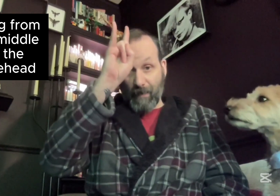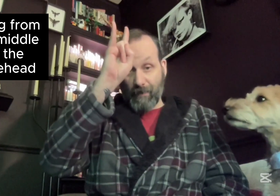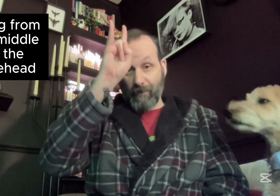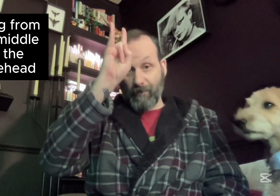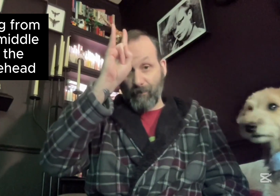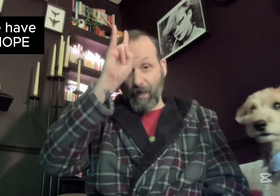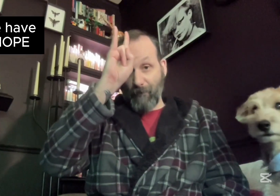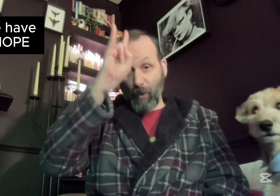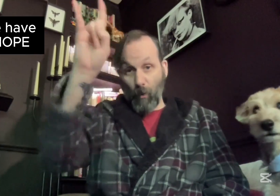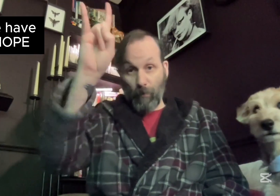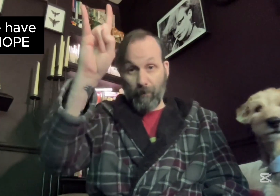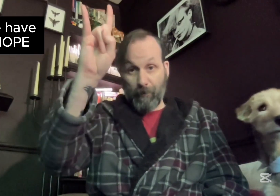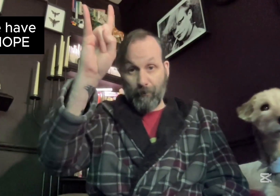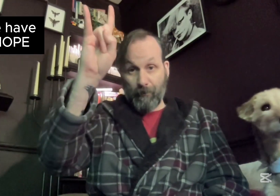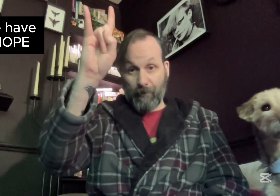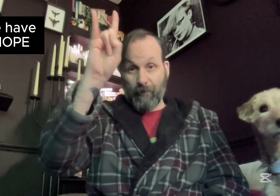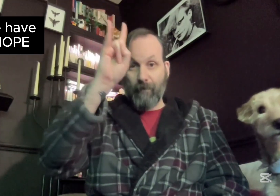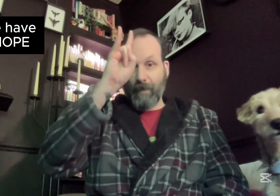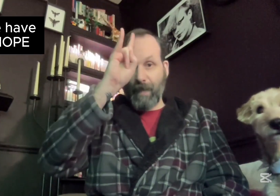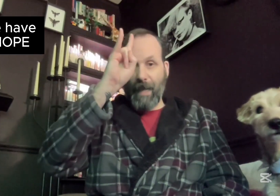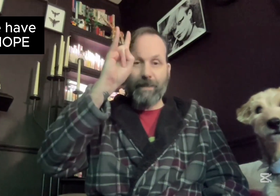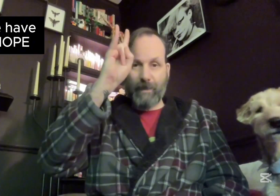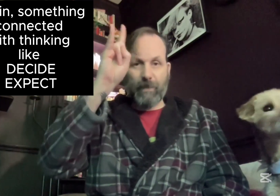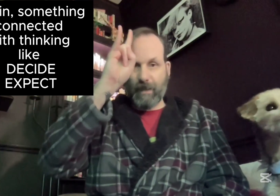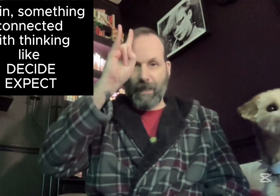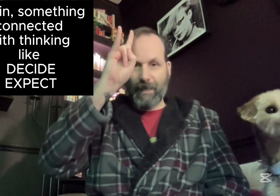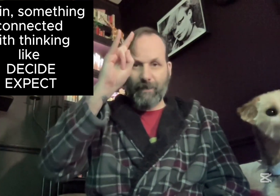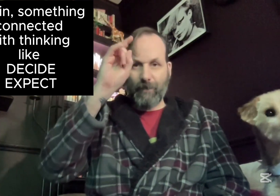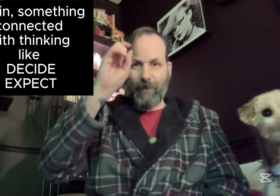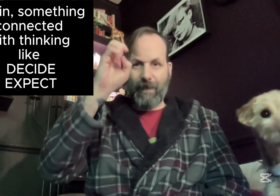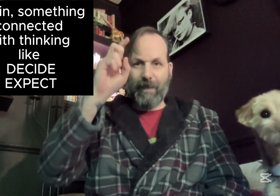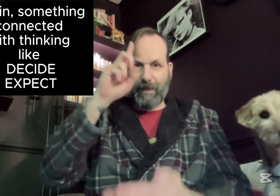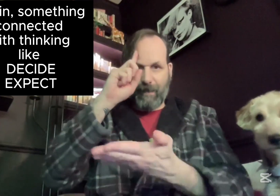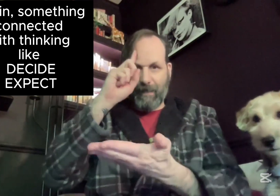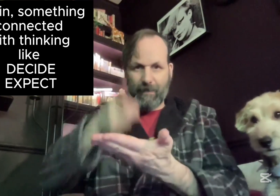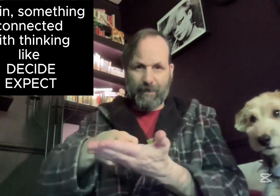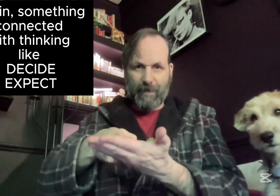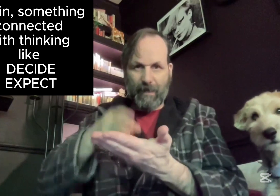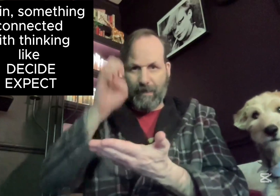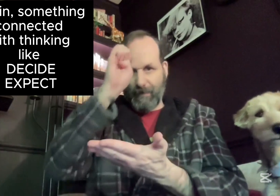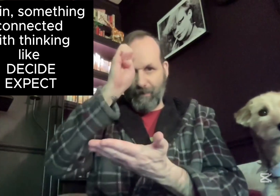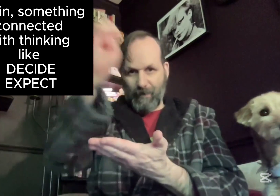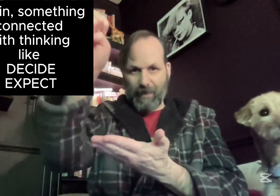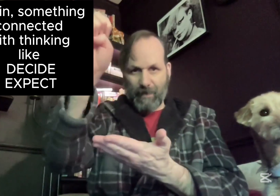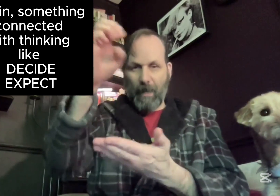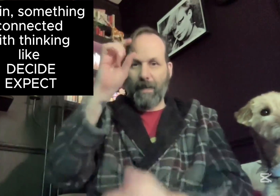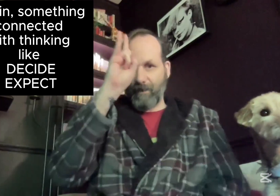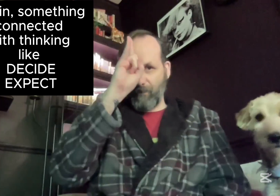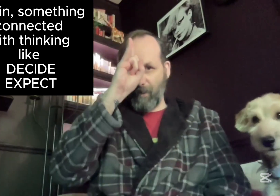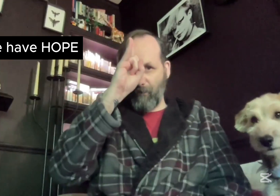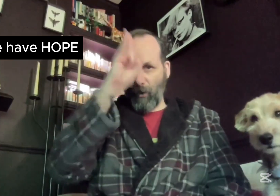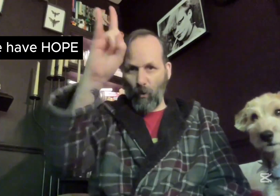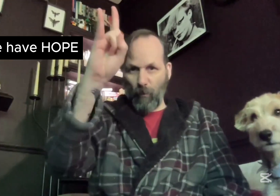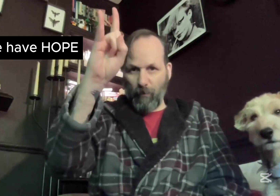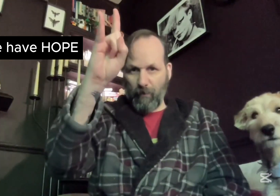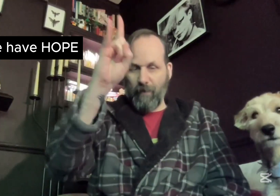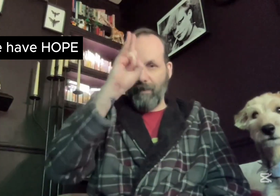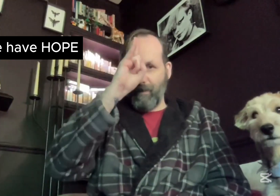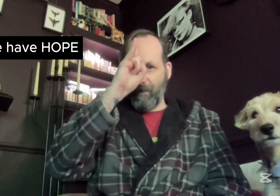forehead, we have hope. Again, something connected with thinking, like decide, expect. We have hope. It's